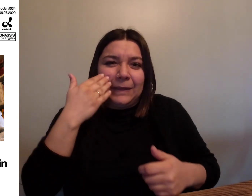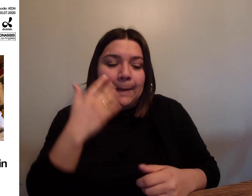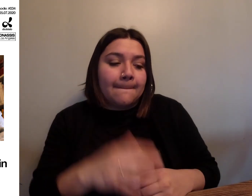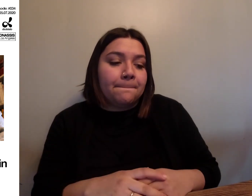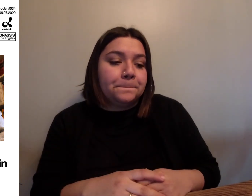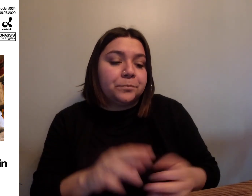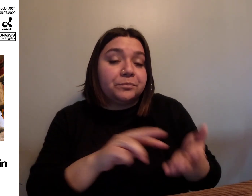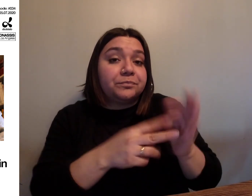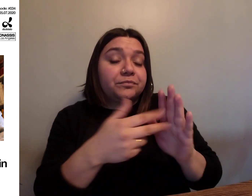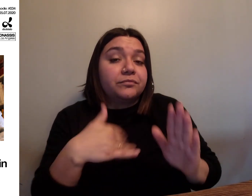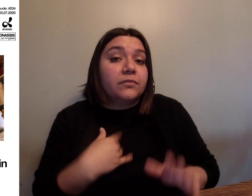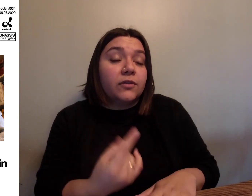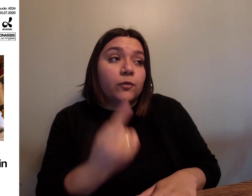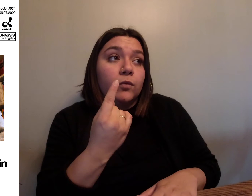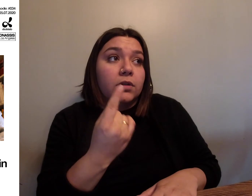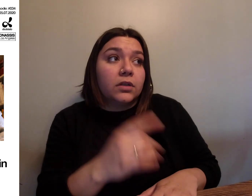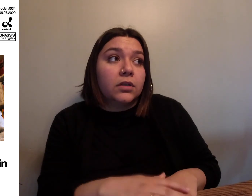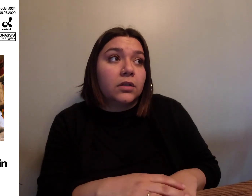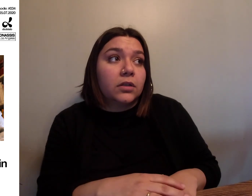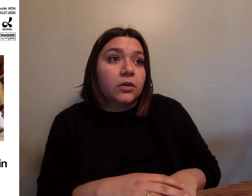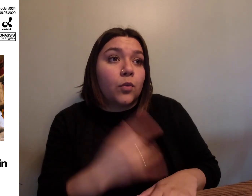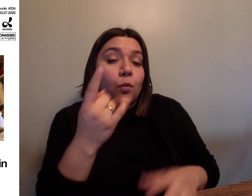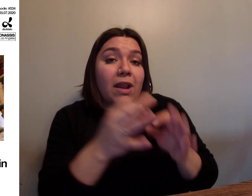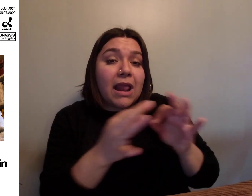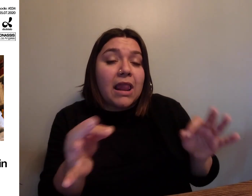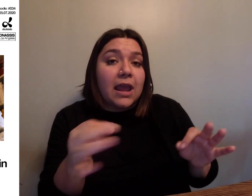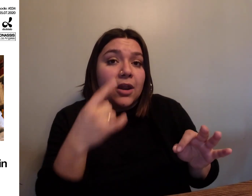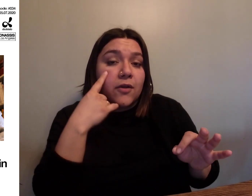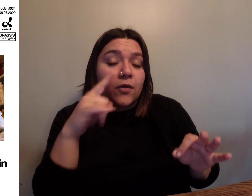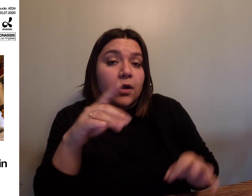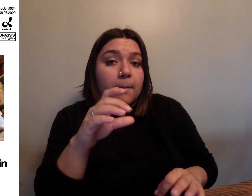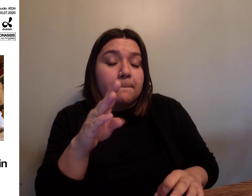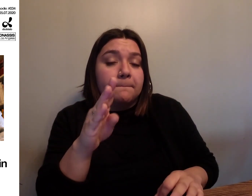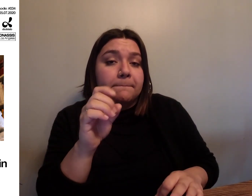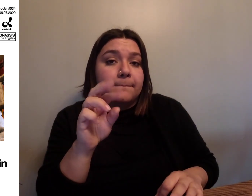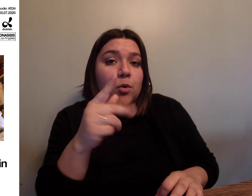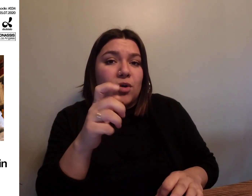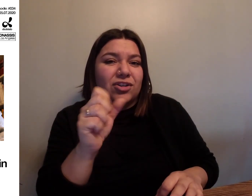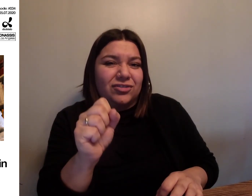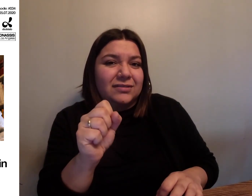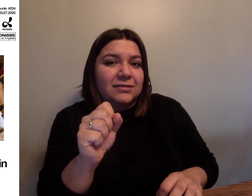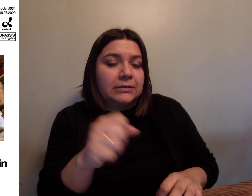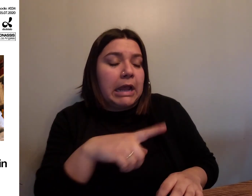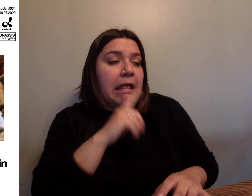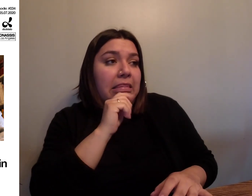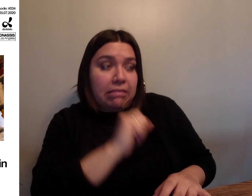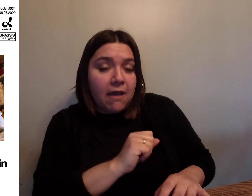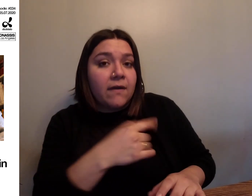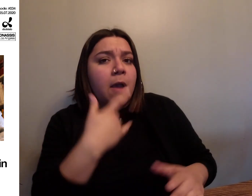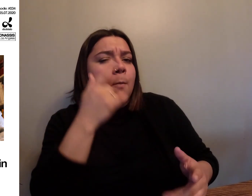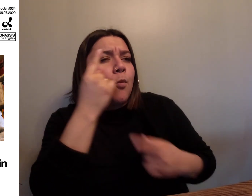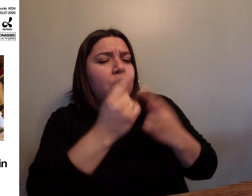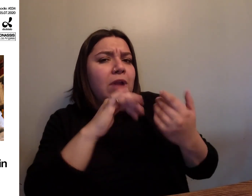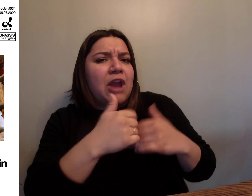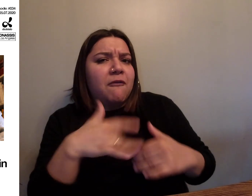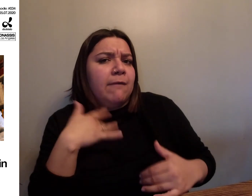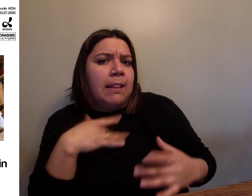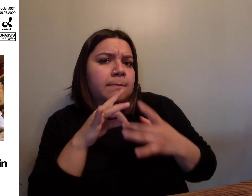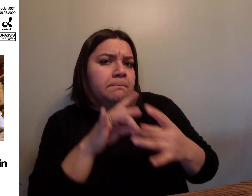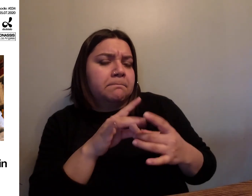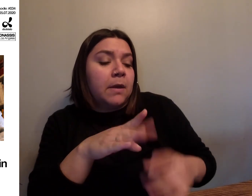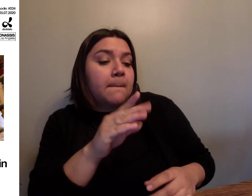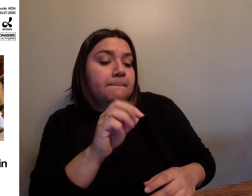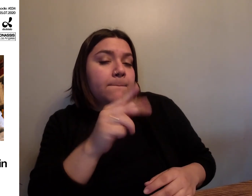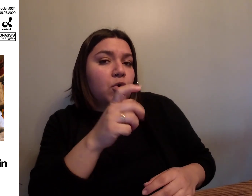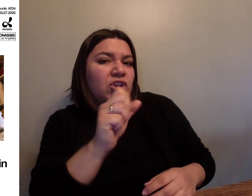were. And there is one line of Borges I really love, which I'm wondering how it would resonate for